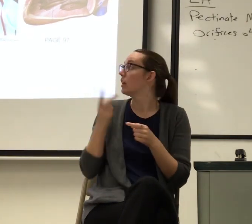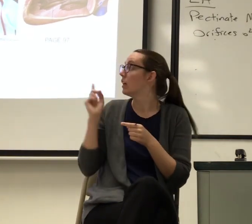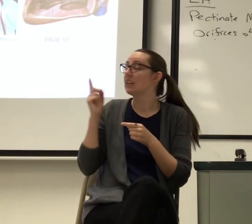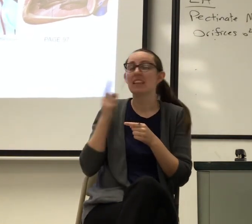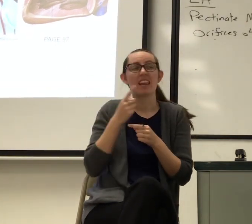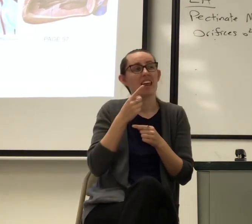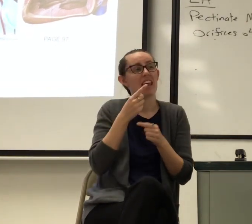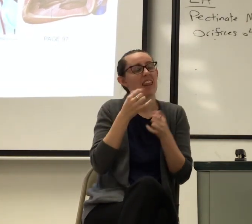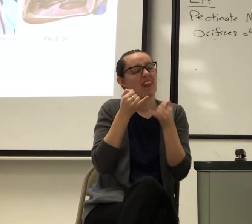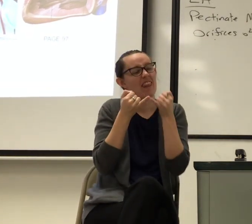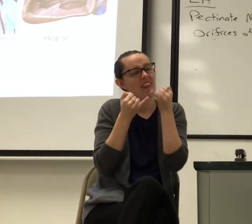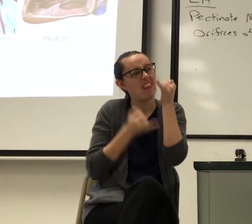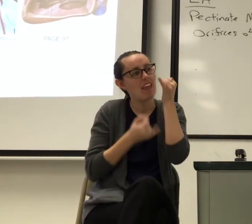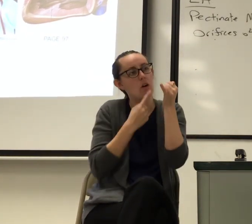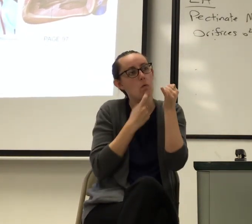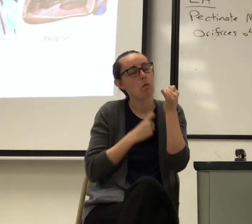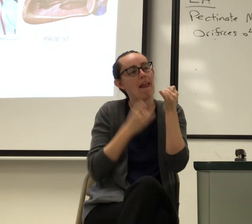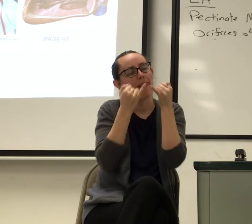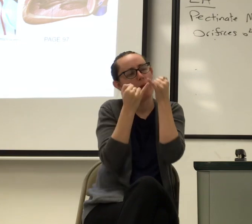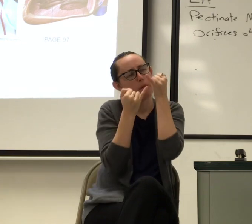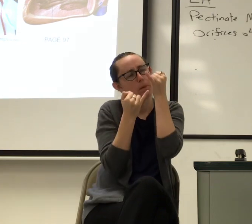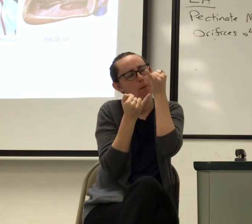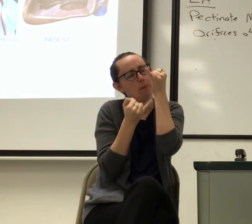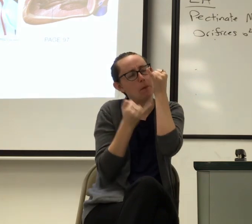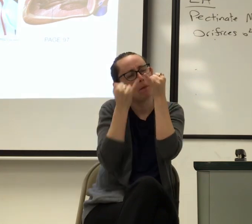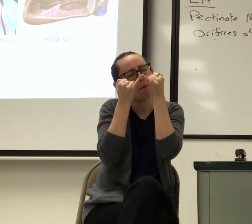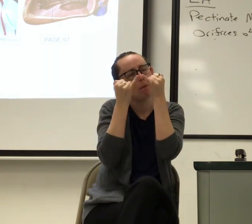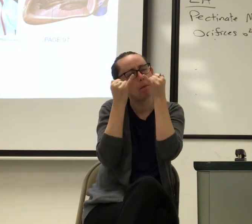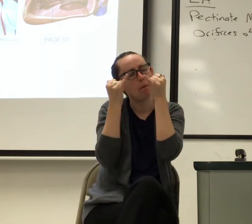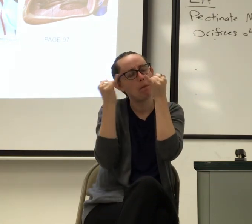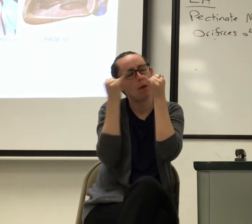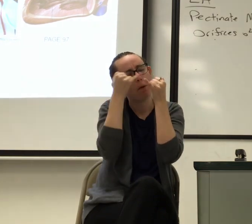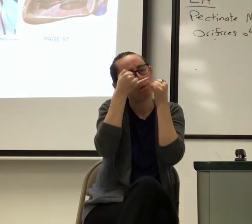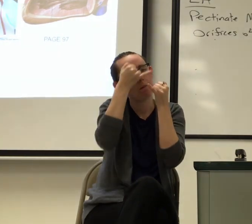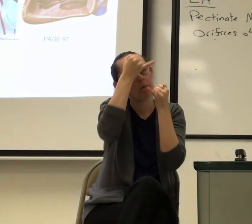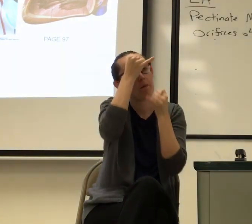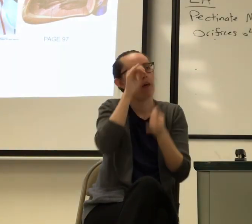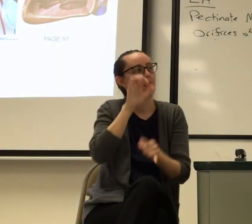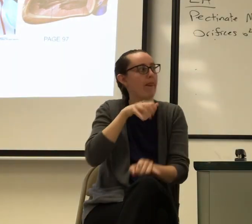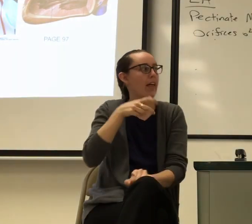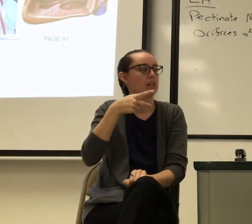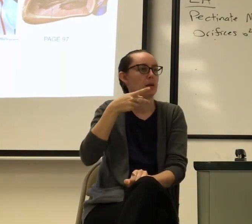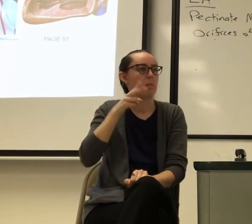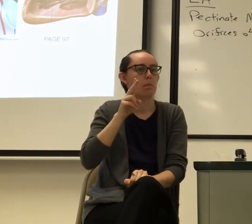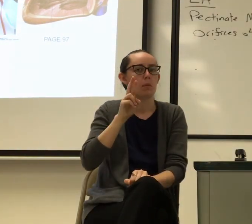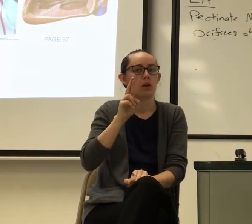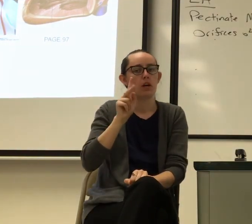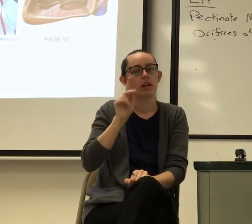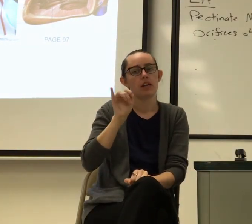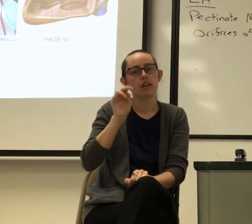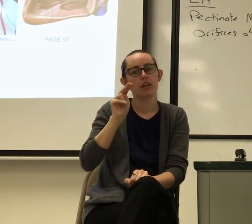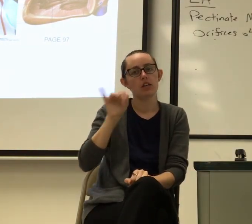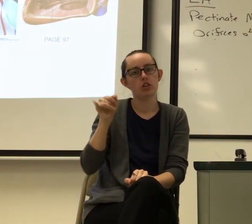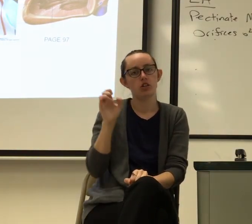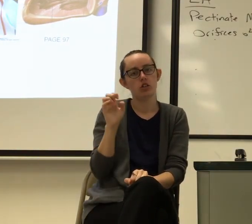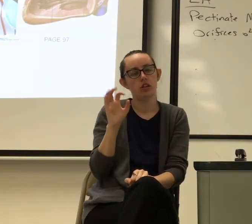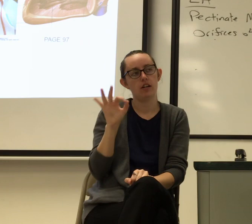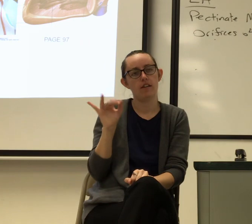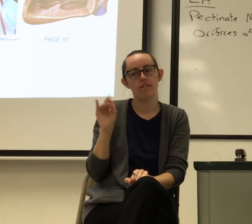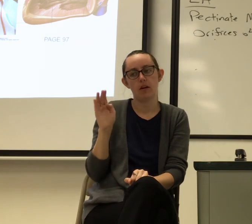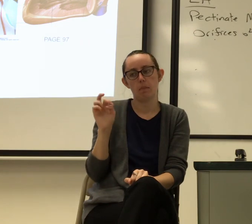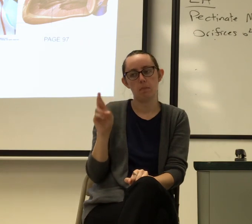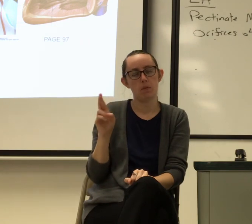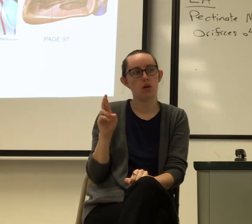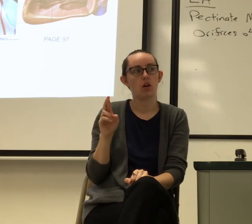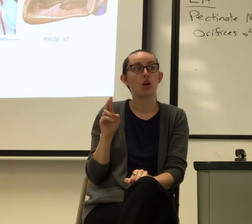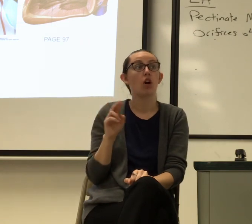red lines? They're trying to model the Purkinje fibers. What they really look like on the heart, it's